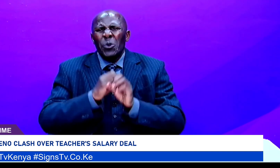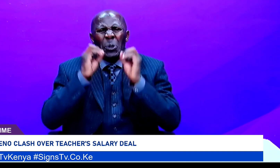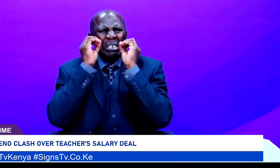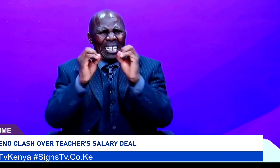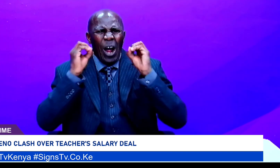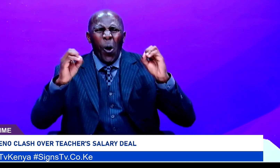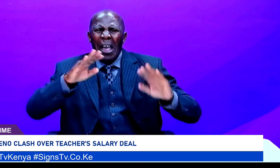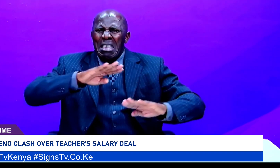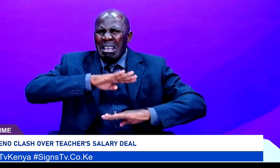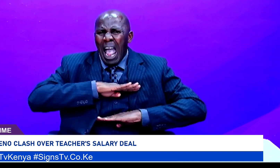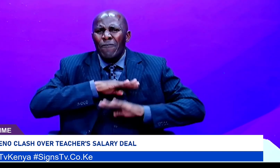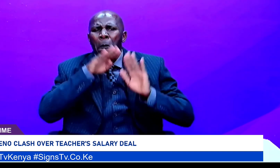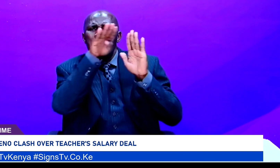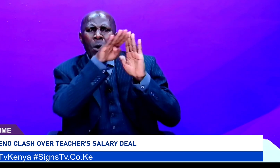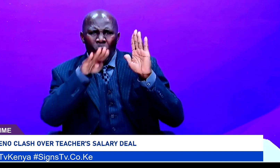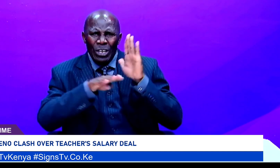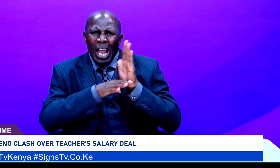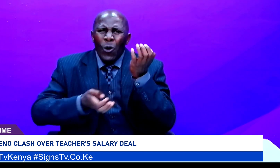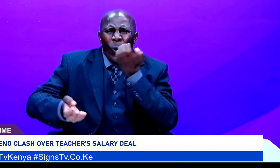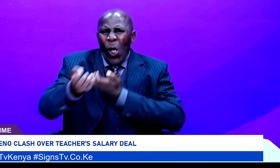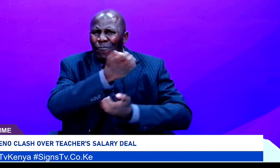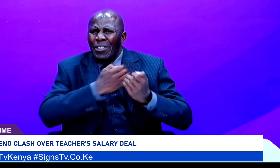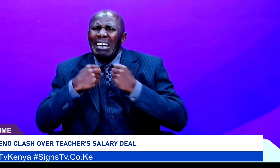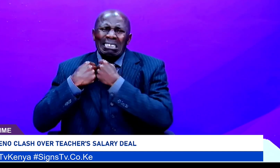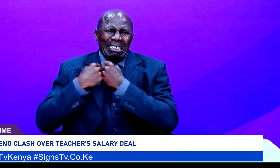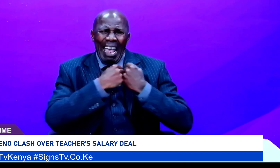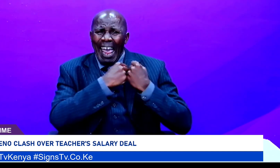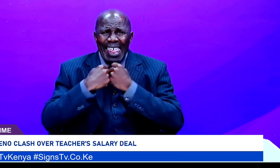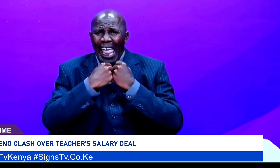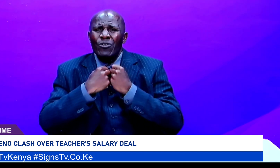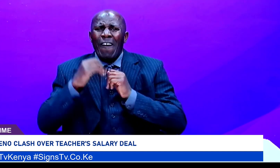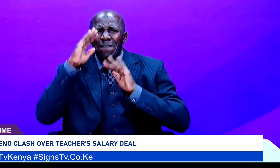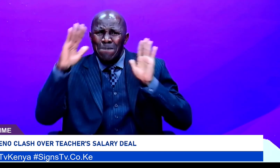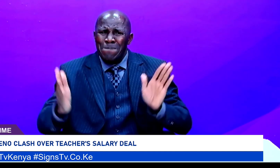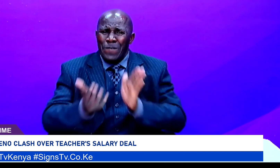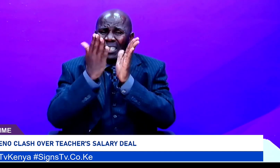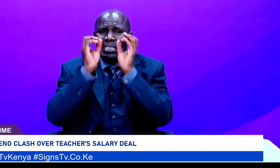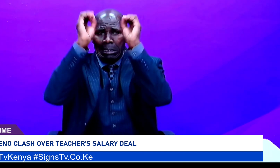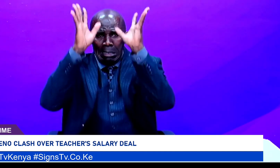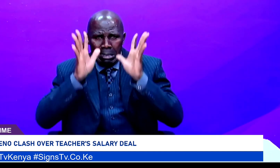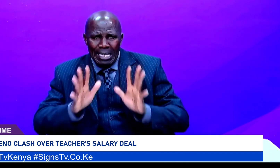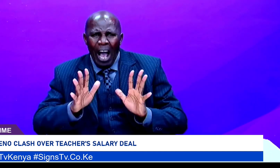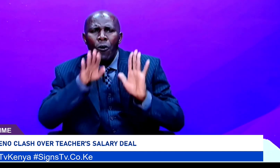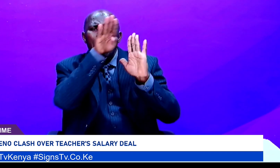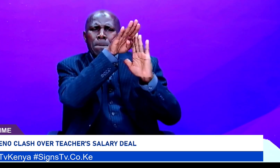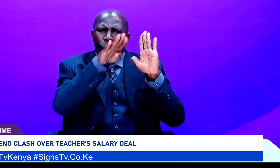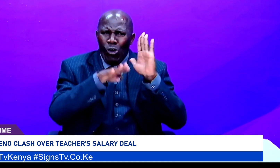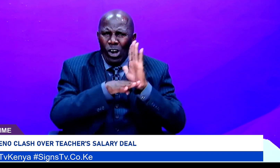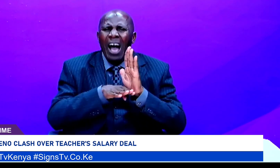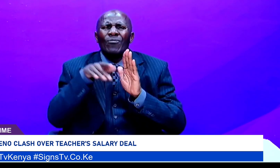In his address at the funeral, Oyo not only defended the CBA, but also took the